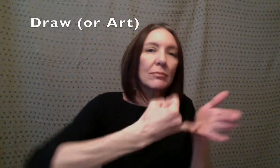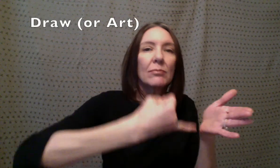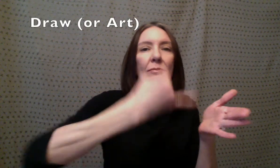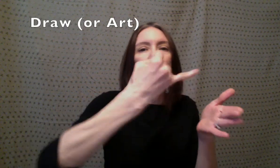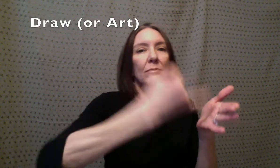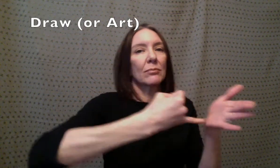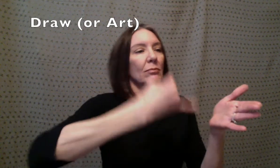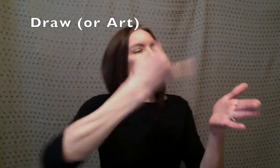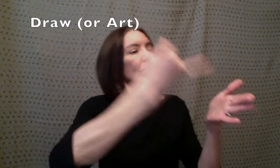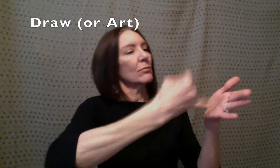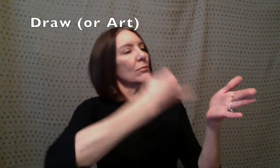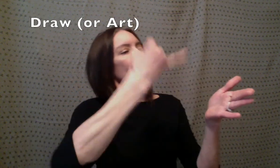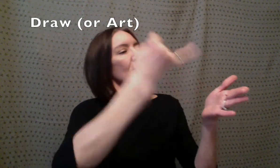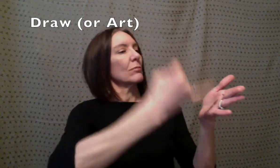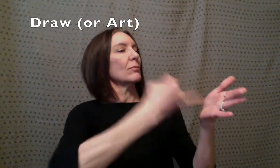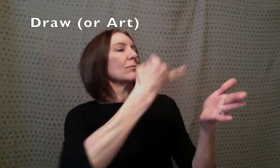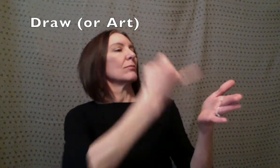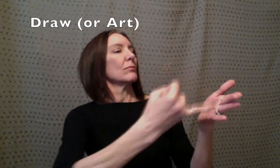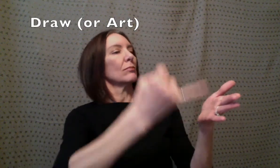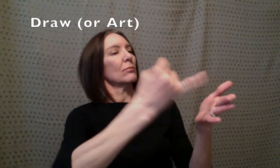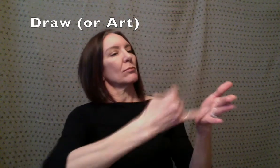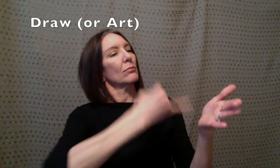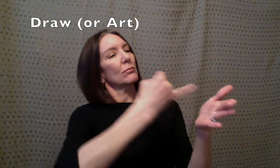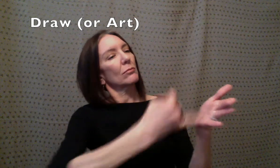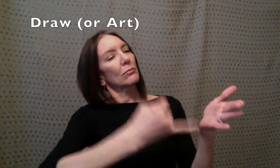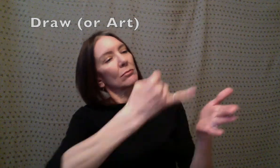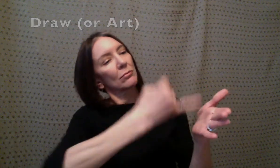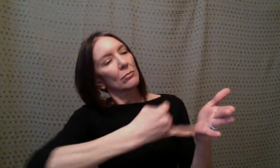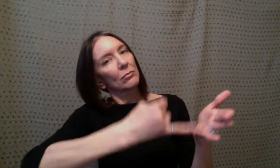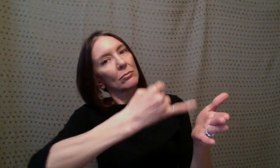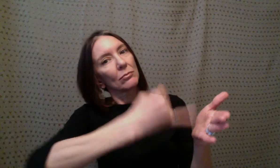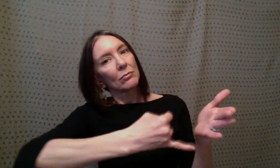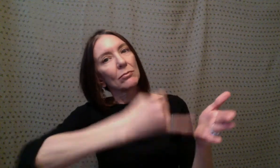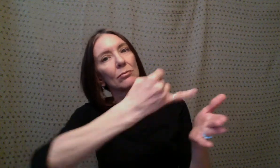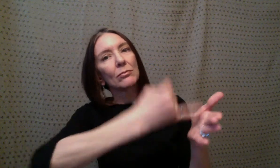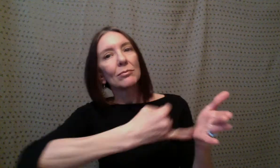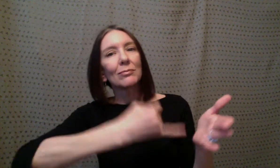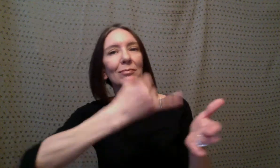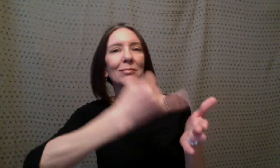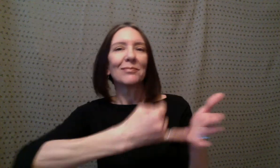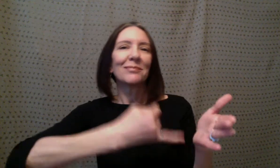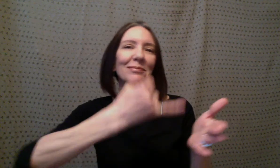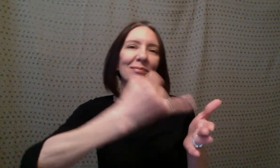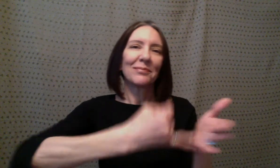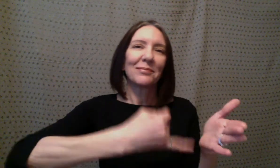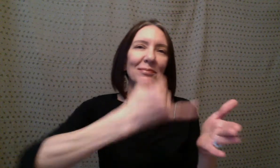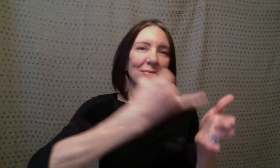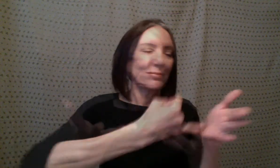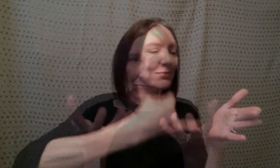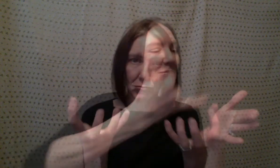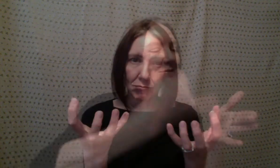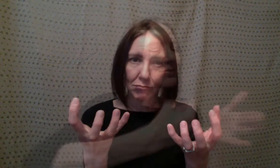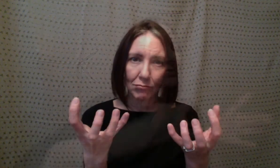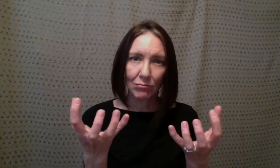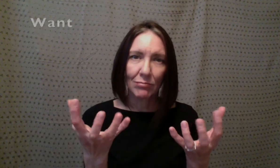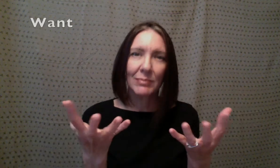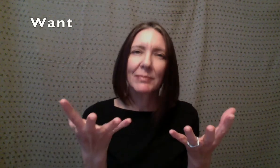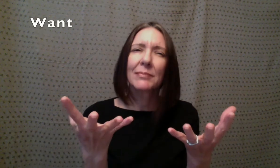palm of the hand. Draw or art is done with a pinky on the palm of the other hand.